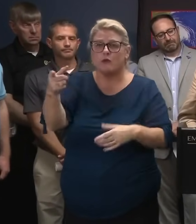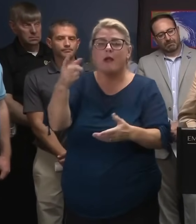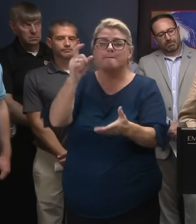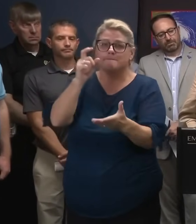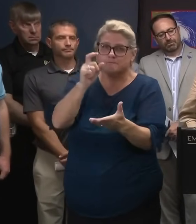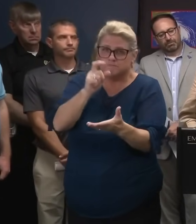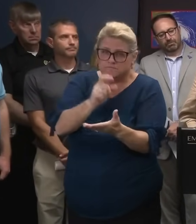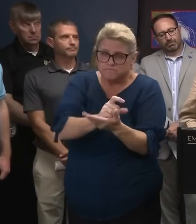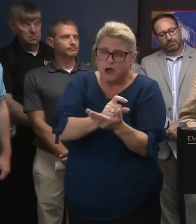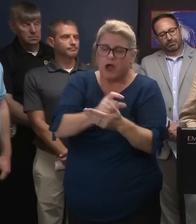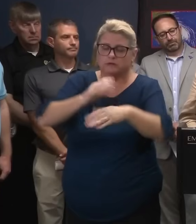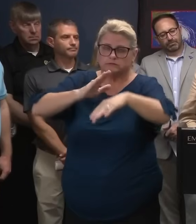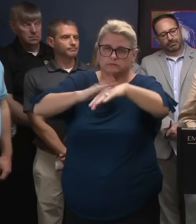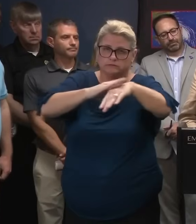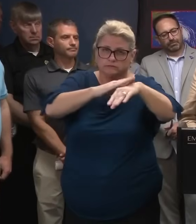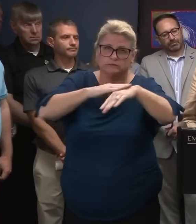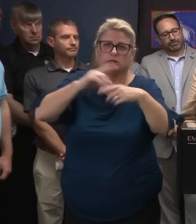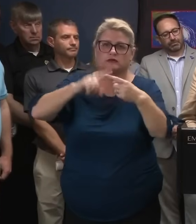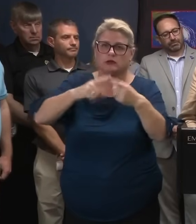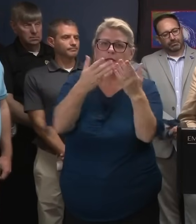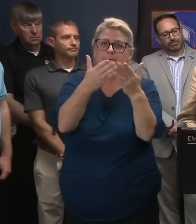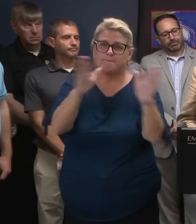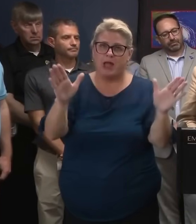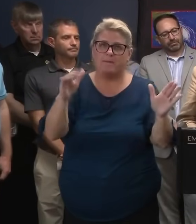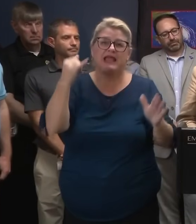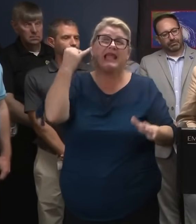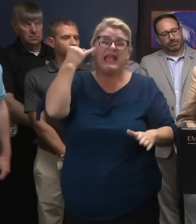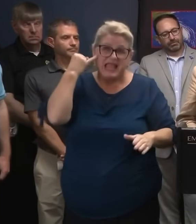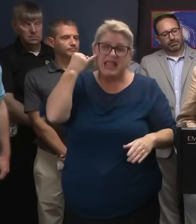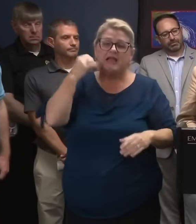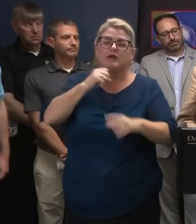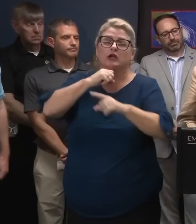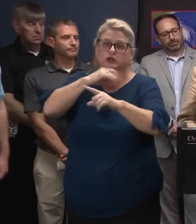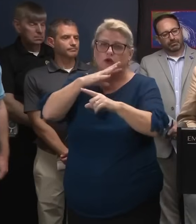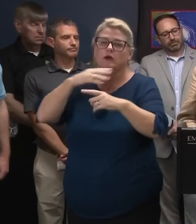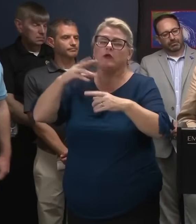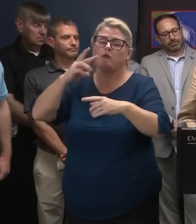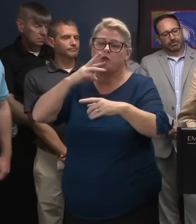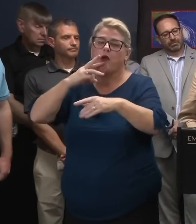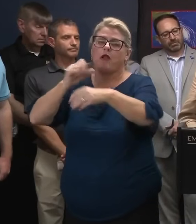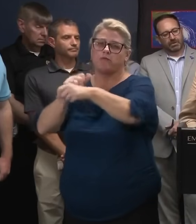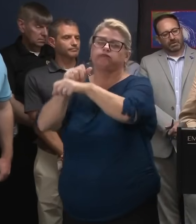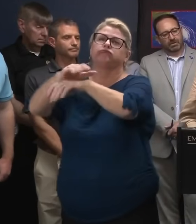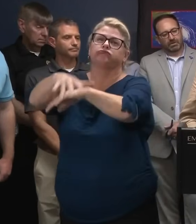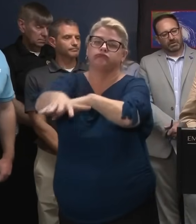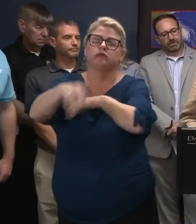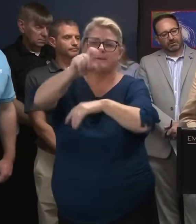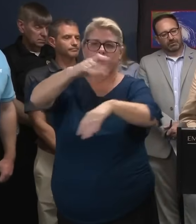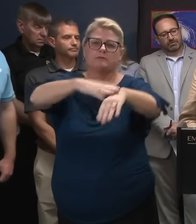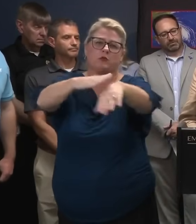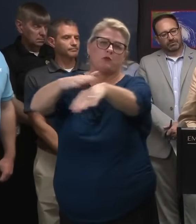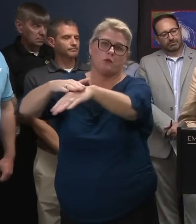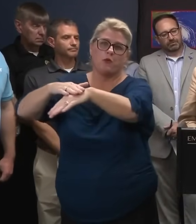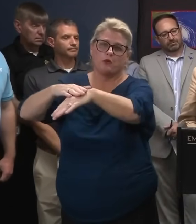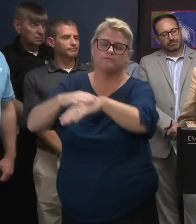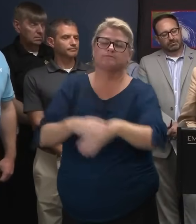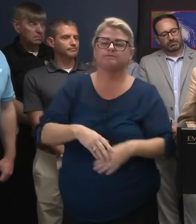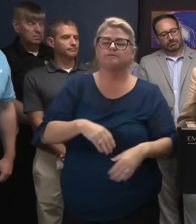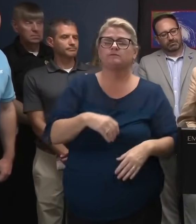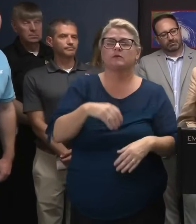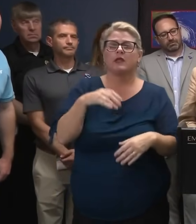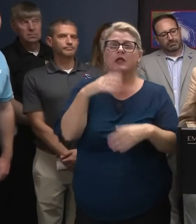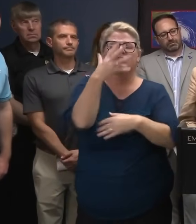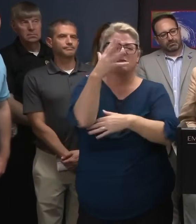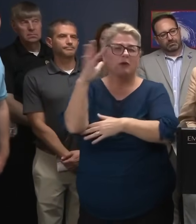to issue public notifications about a local sanitary sewer overflow. Debris management, we're communicating